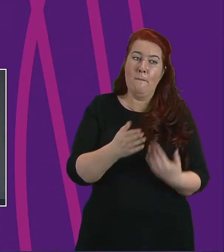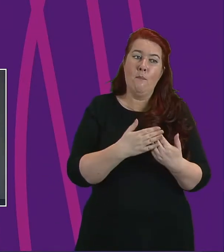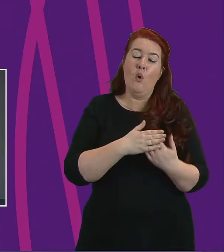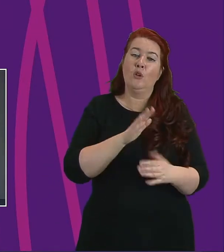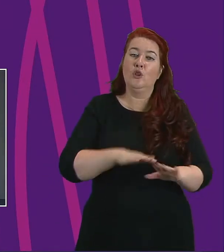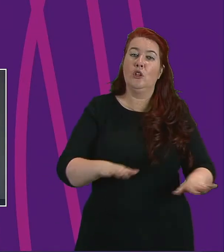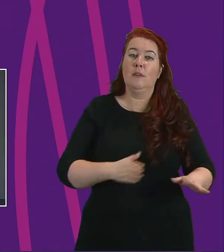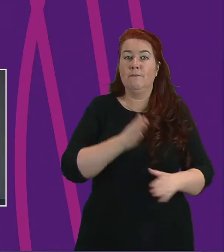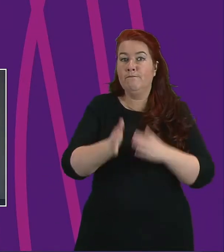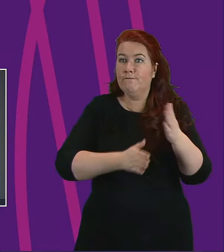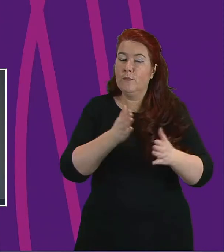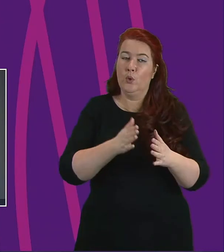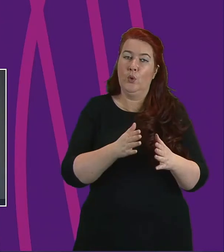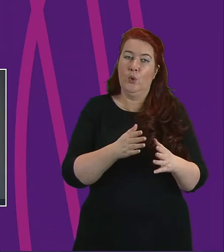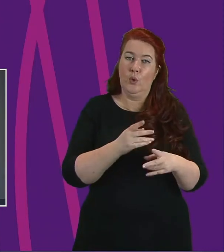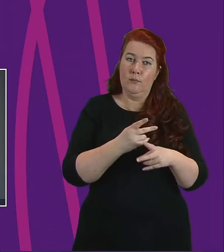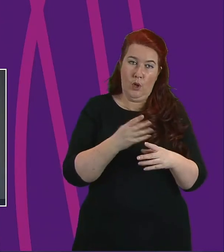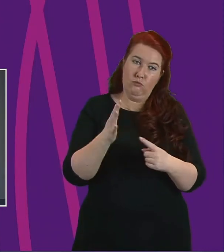be a focus